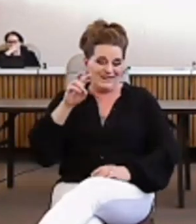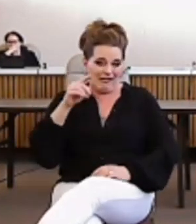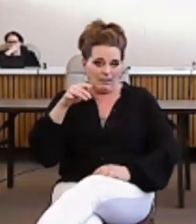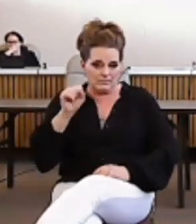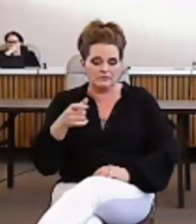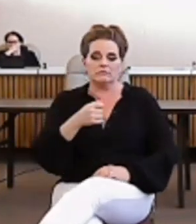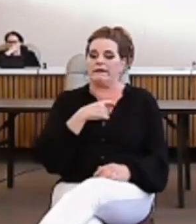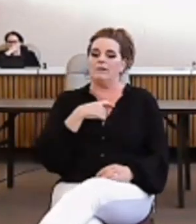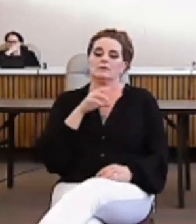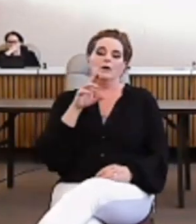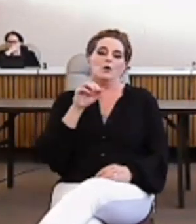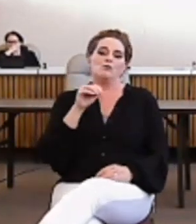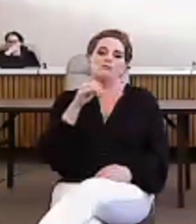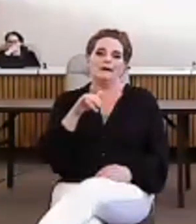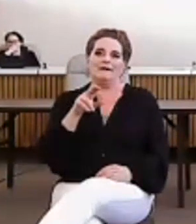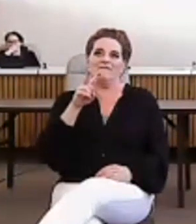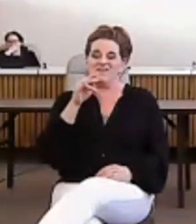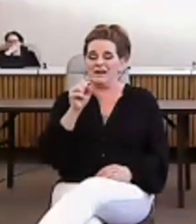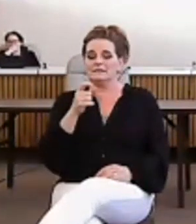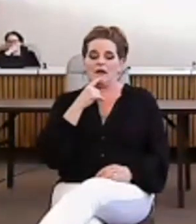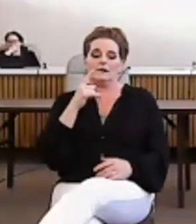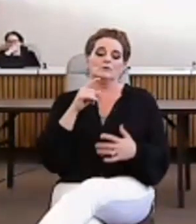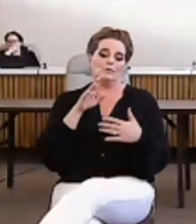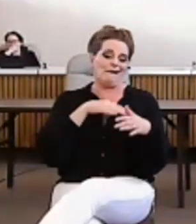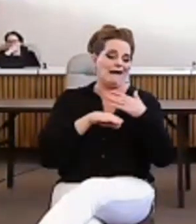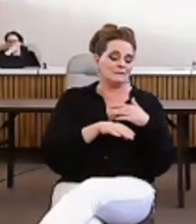to allow for rear or side entry of a